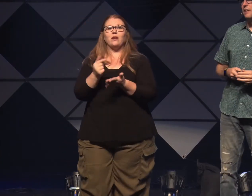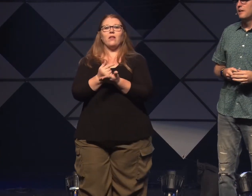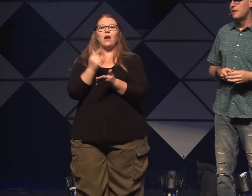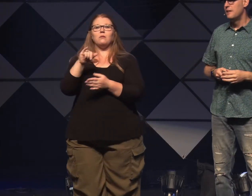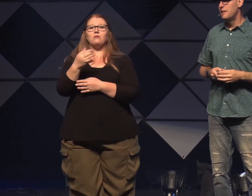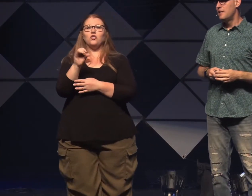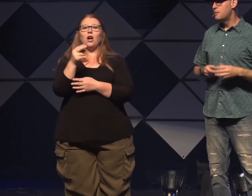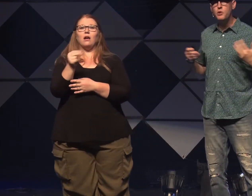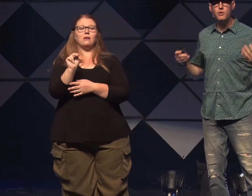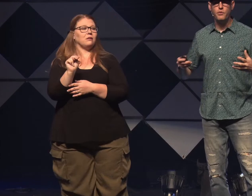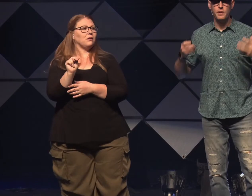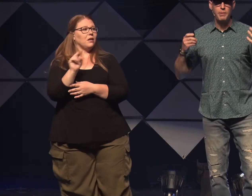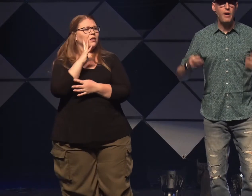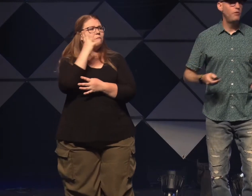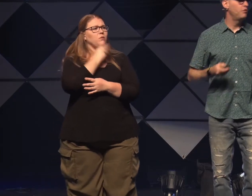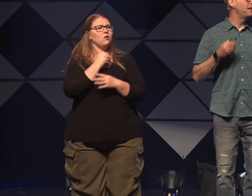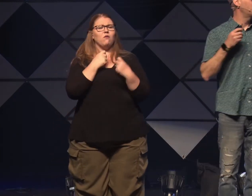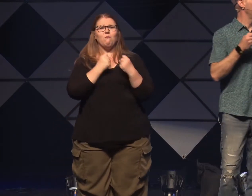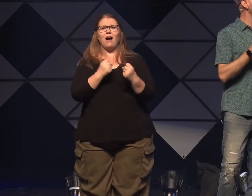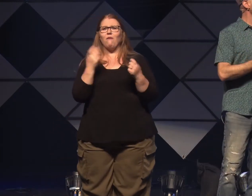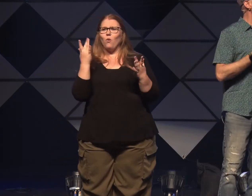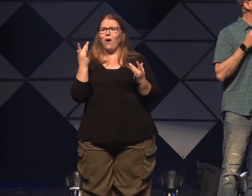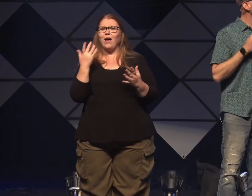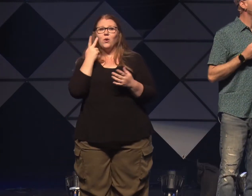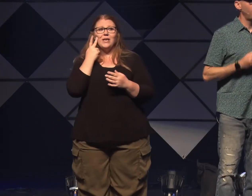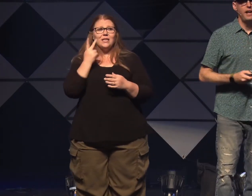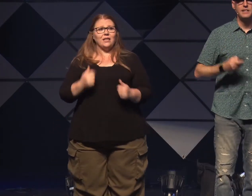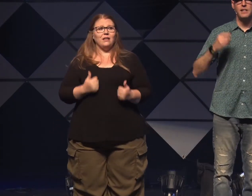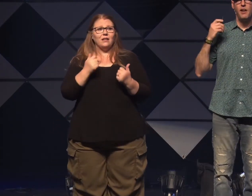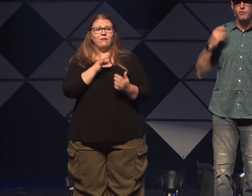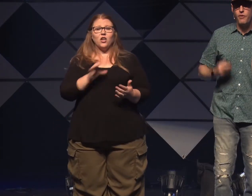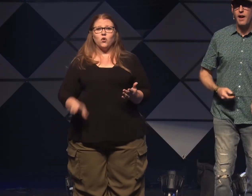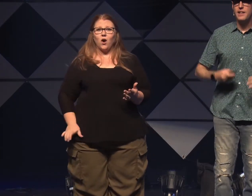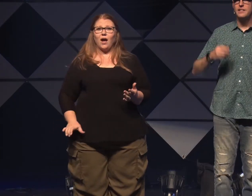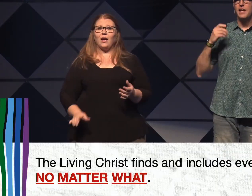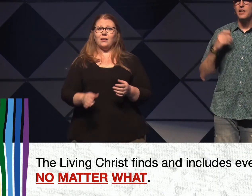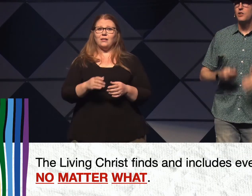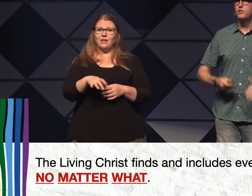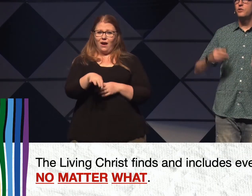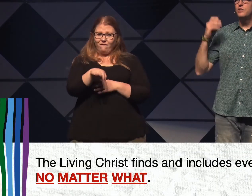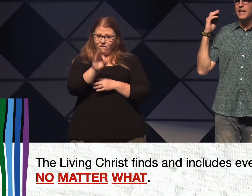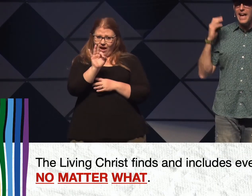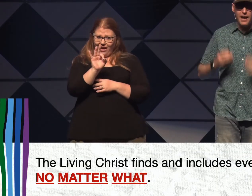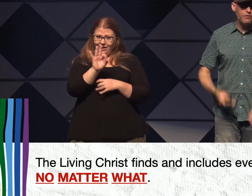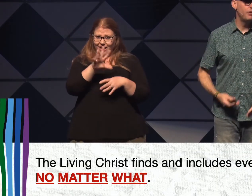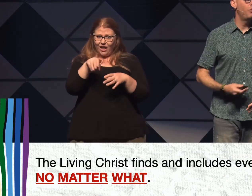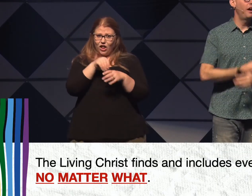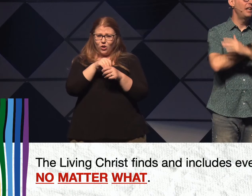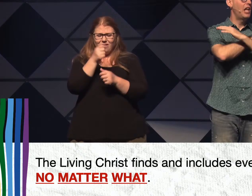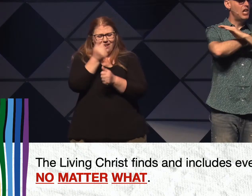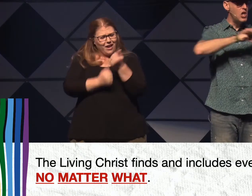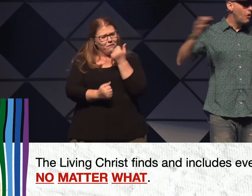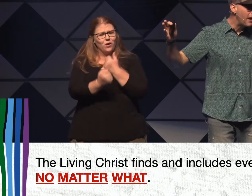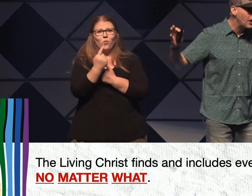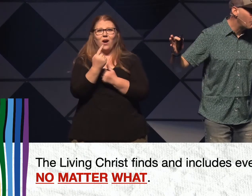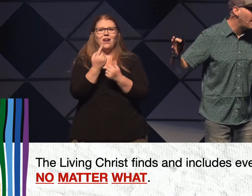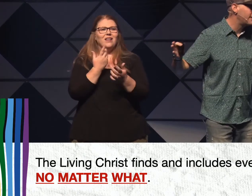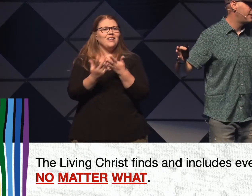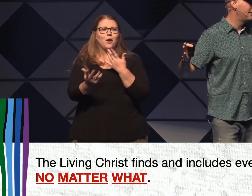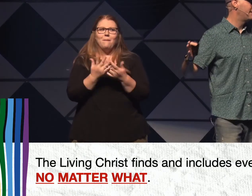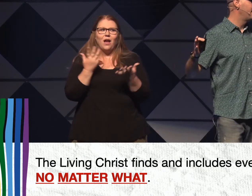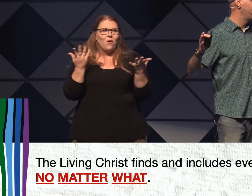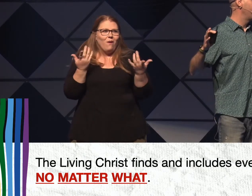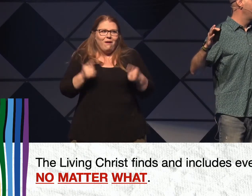John, is beautiful and powerful because we see the living Christ finds and includes everyone, no matter